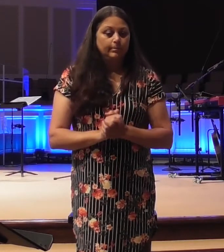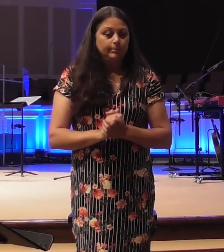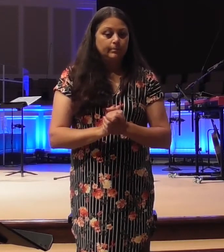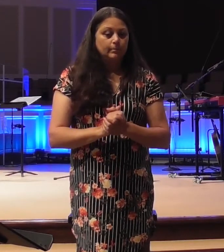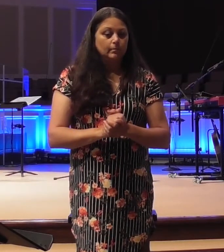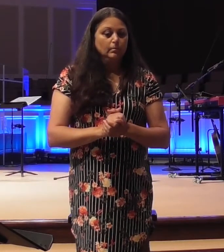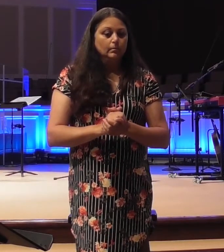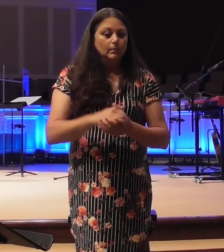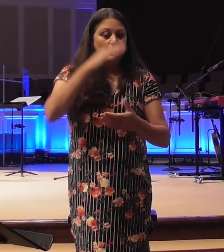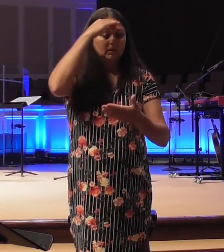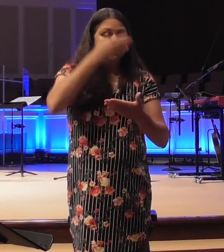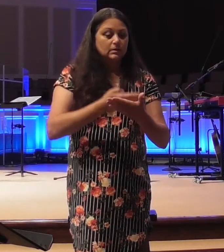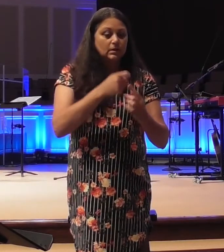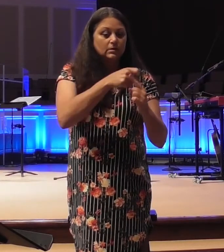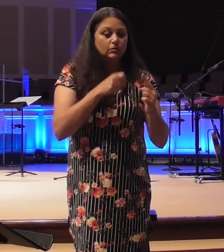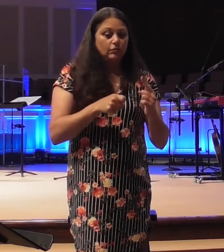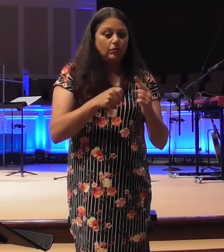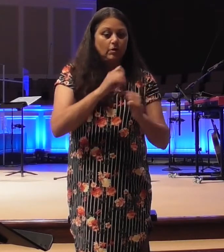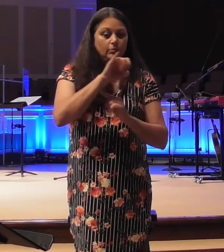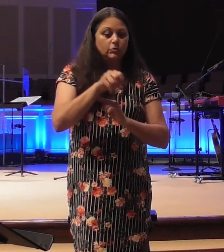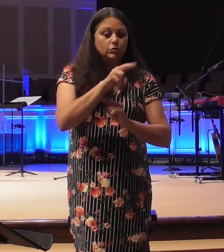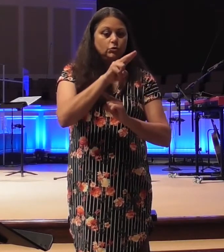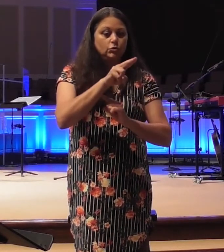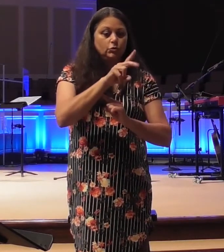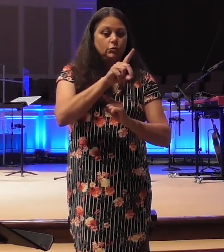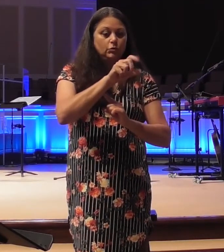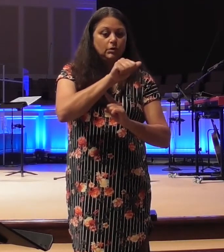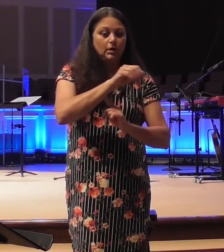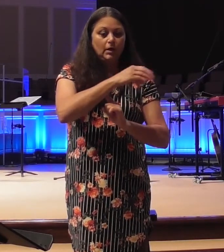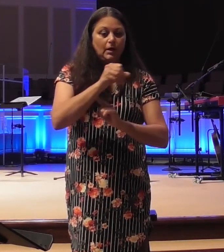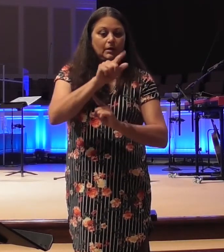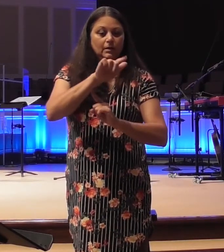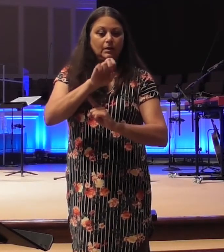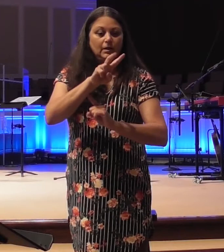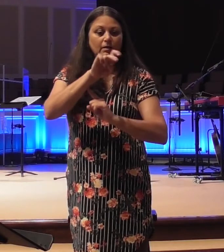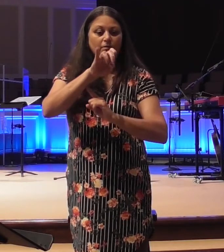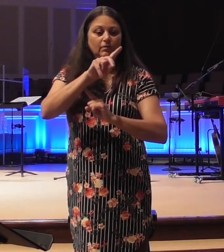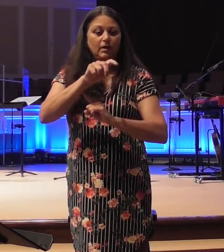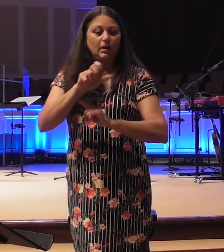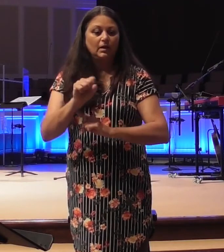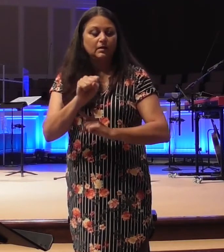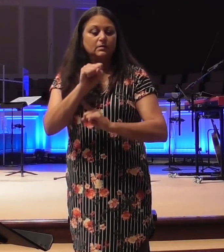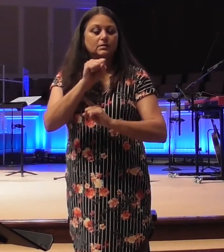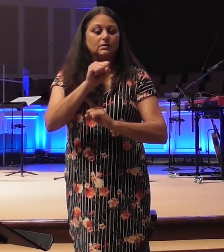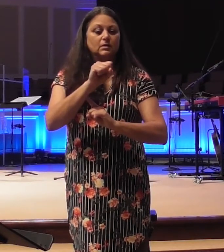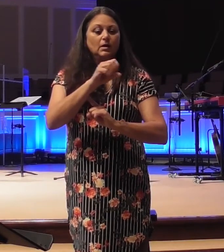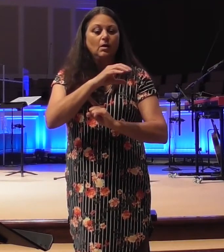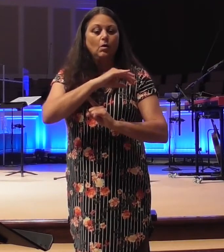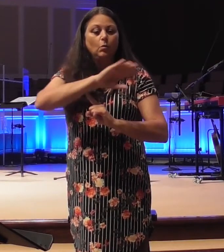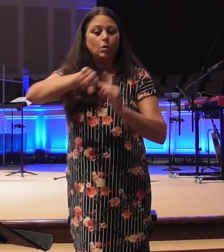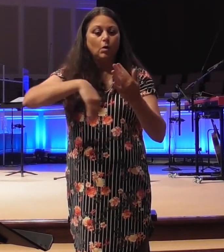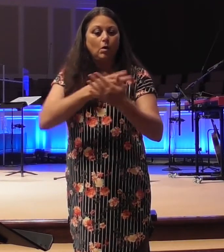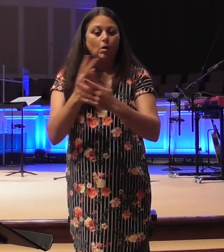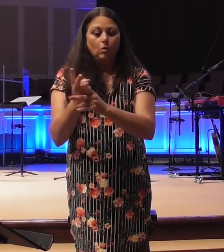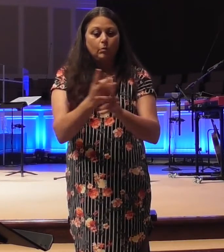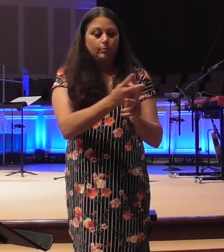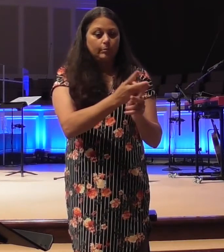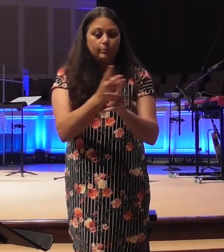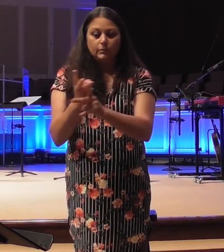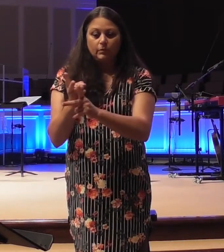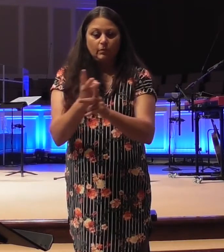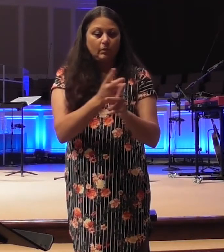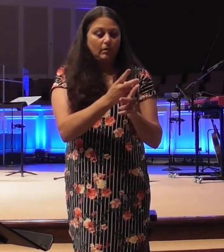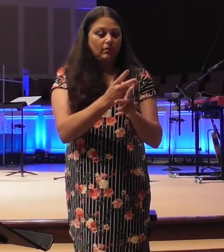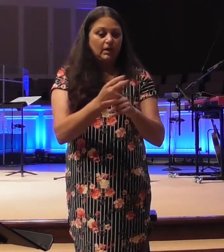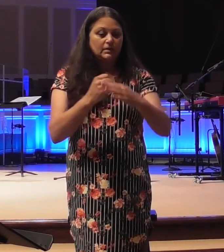of Henadad, with their sons and brothers, the Levites, to oversee the workmen in the temple of God. Now, when the builders had laid the foundation of the temple of the Lord,